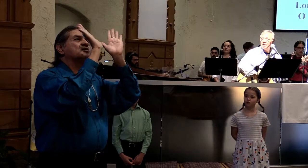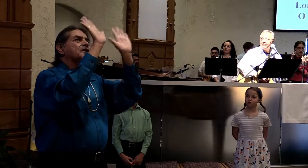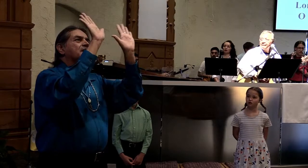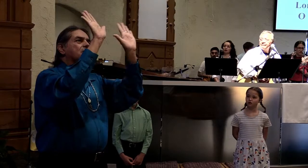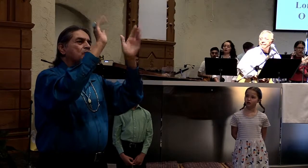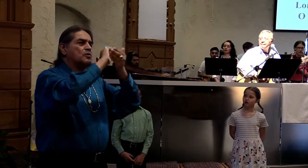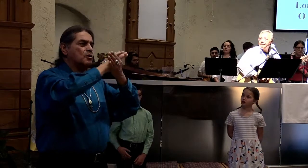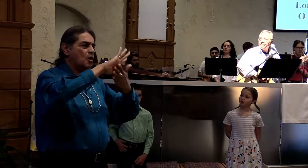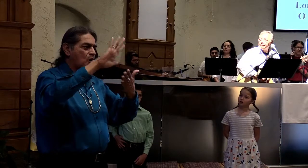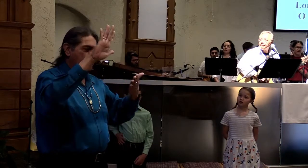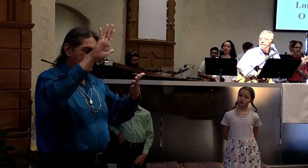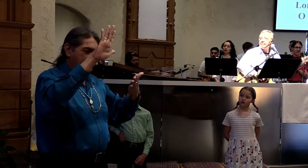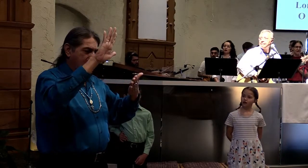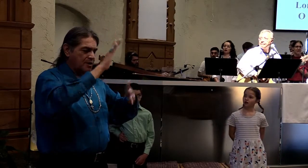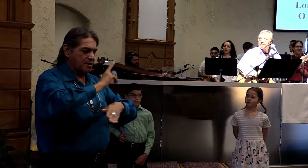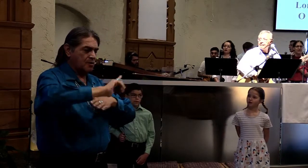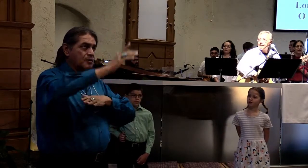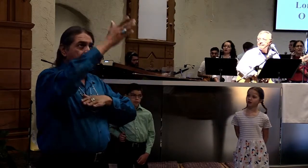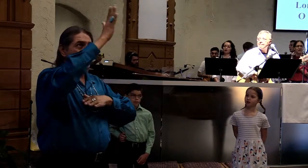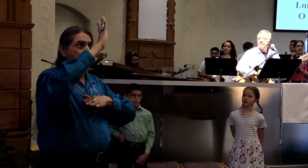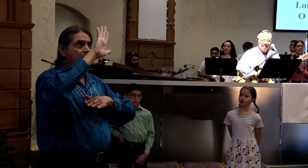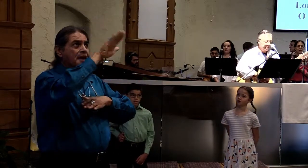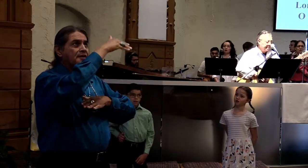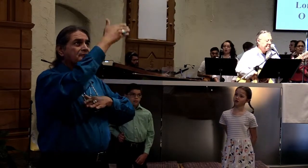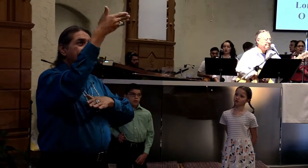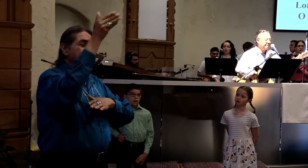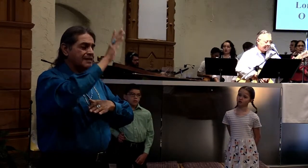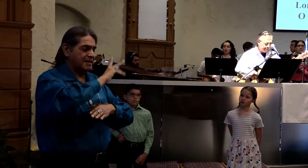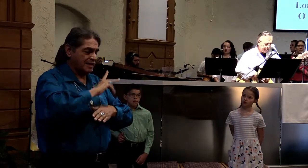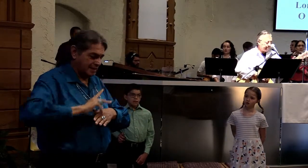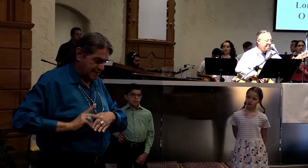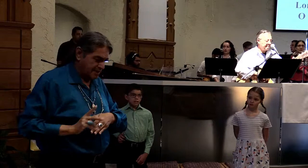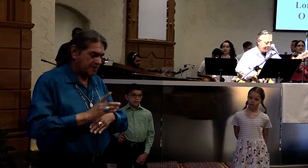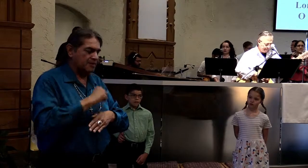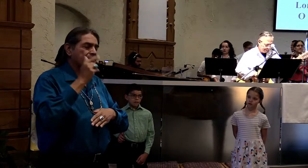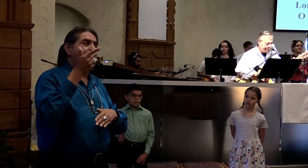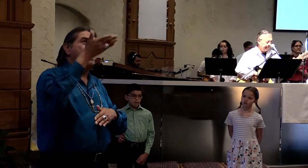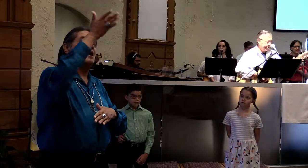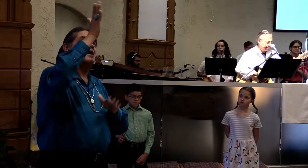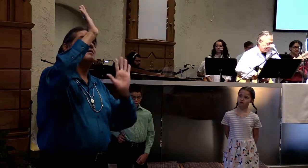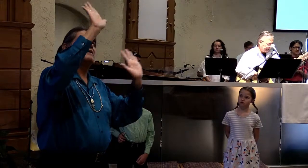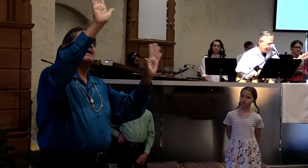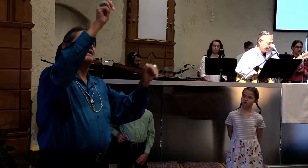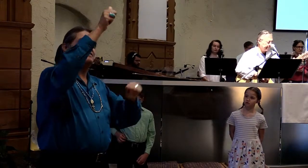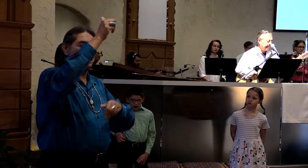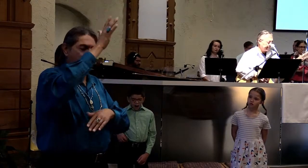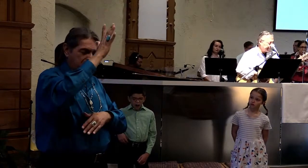great glory. Lord God, Heavenly King, O God, Almighty Father.